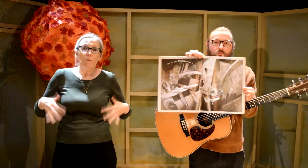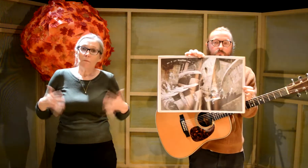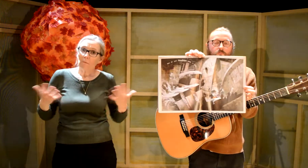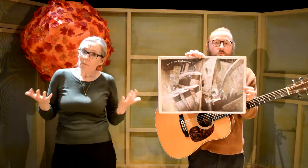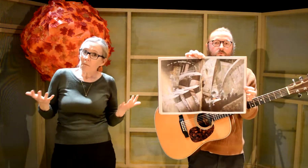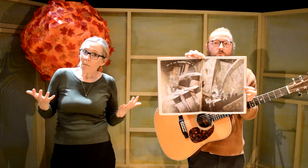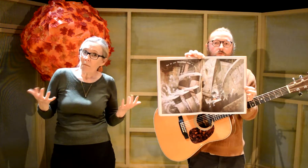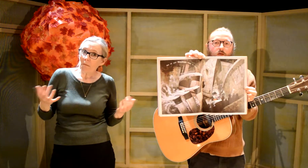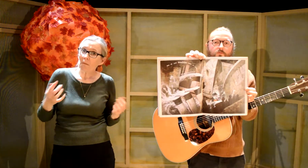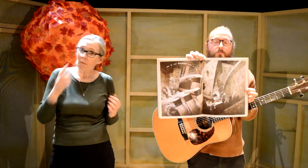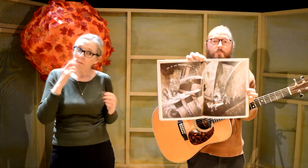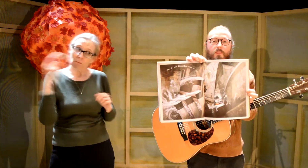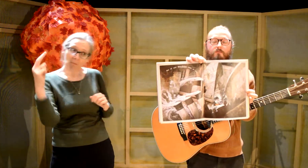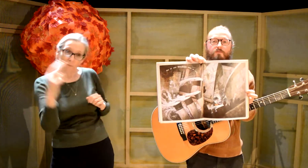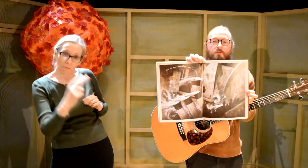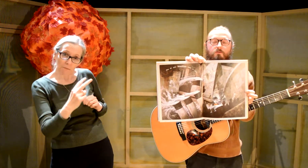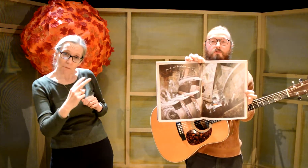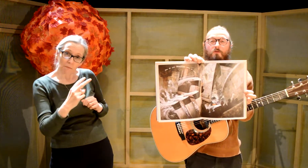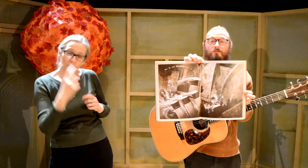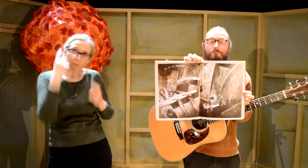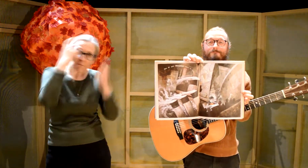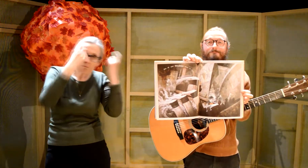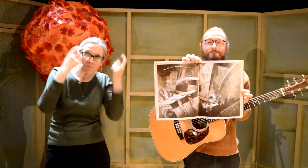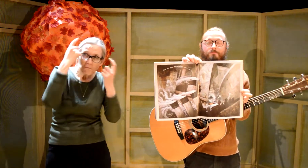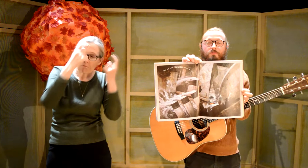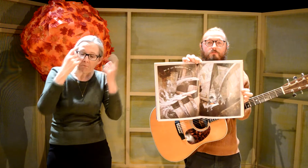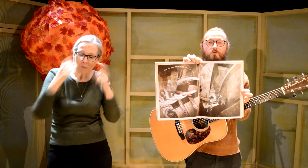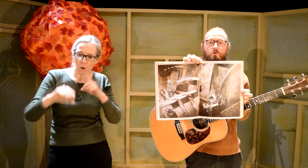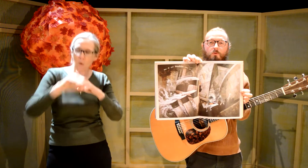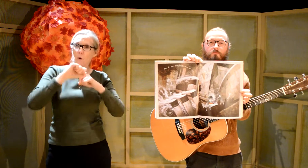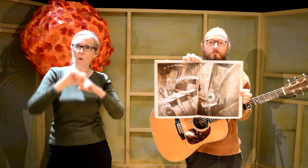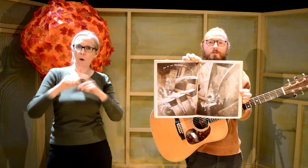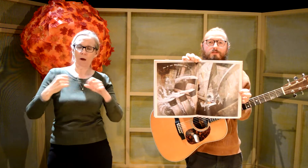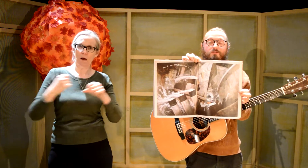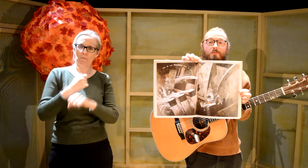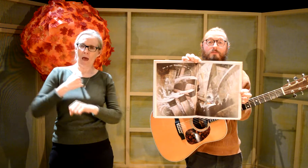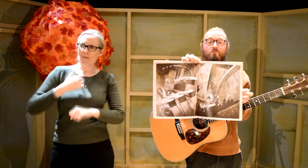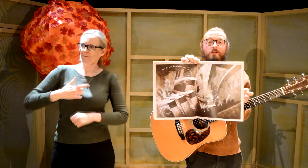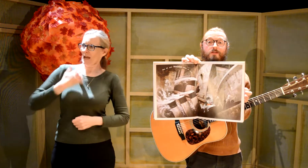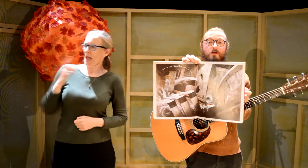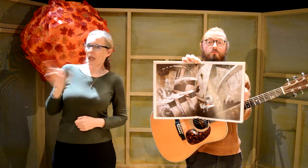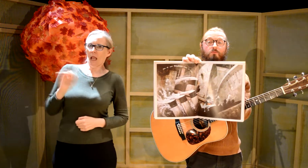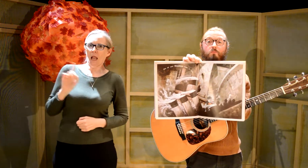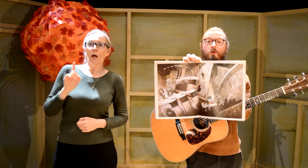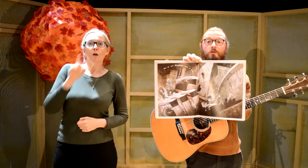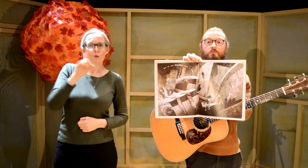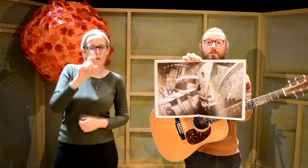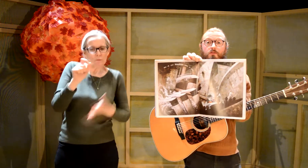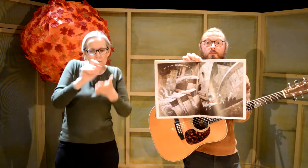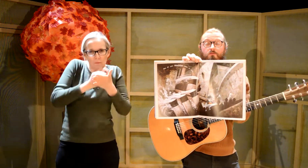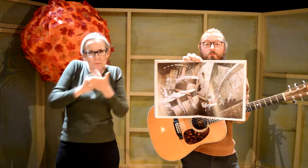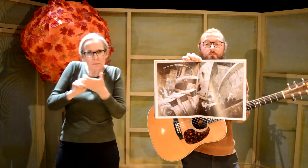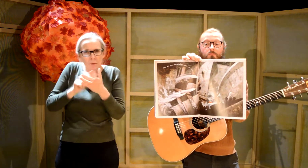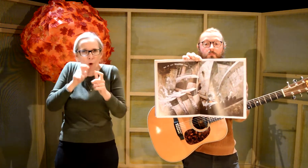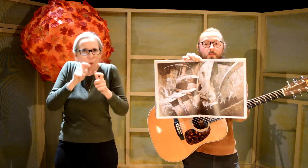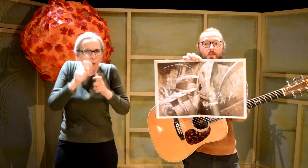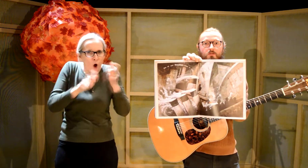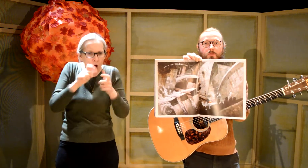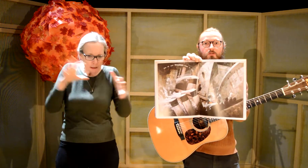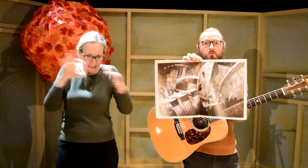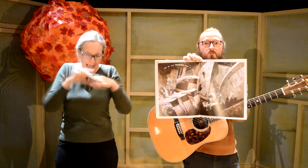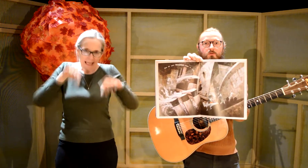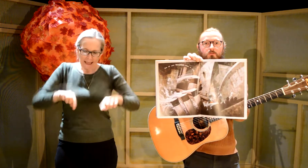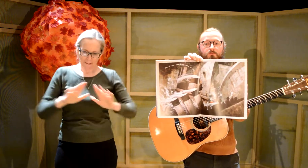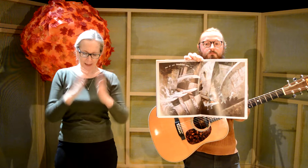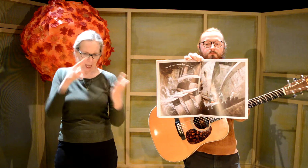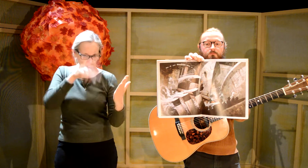You can have a think yourself. See if you can come up with some ideas. Maybe write down some words that this page